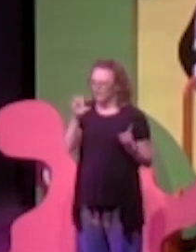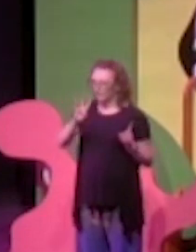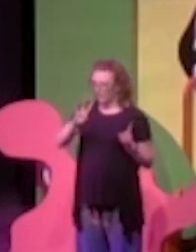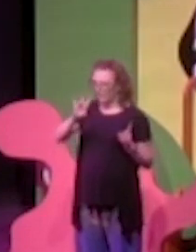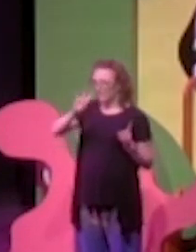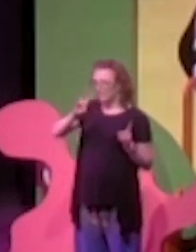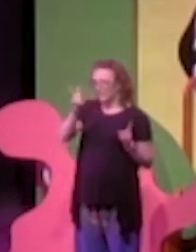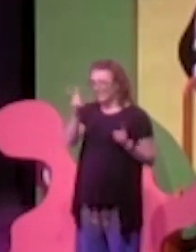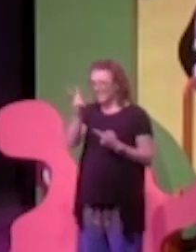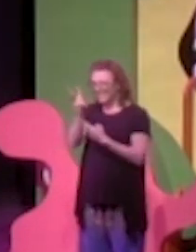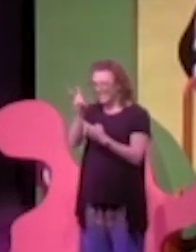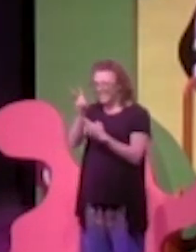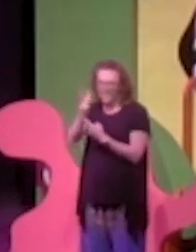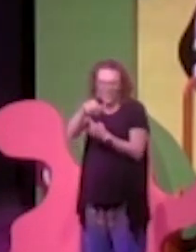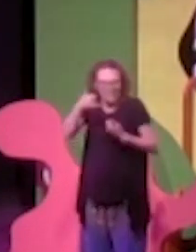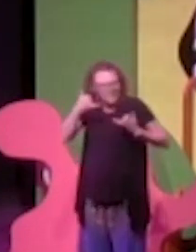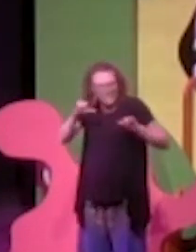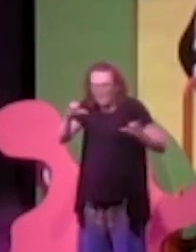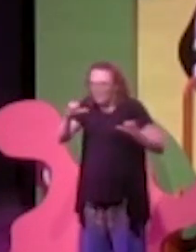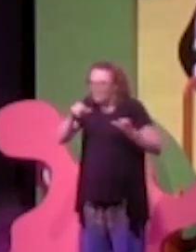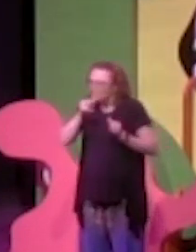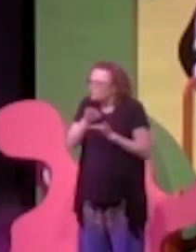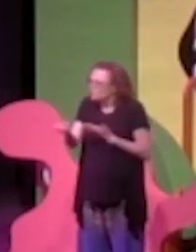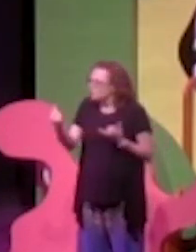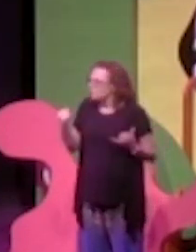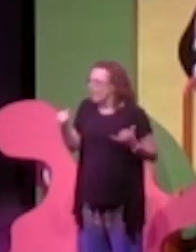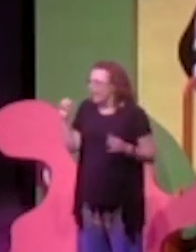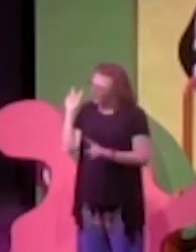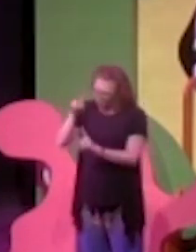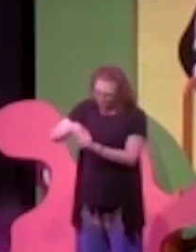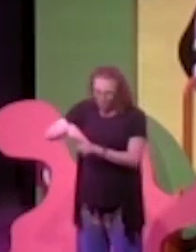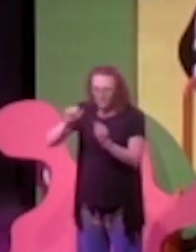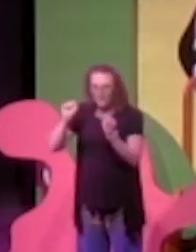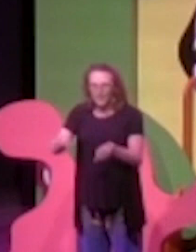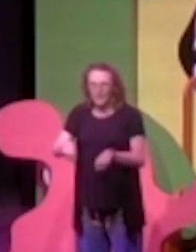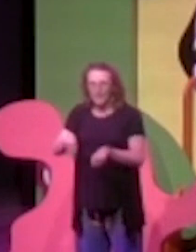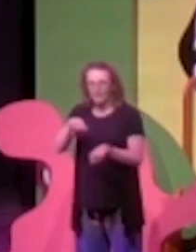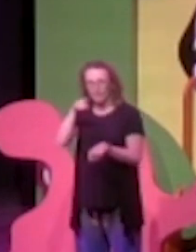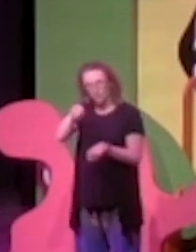that still holds true today. Get